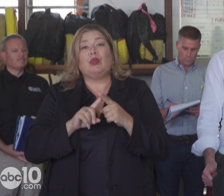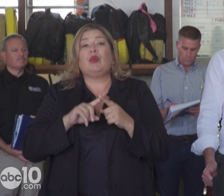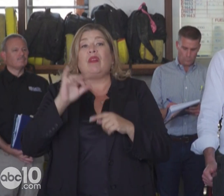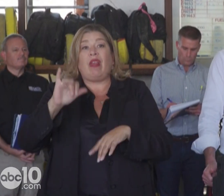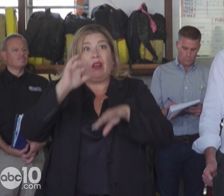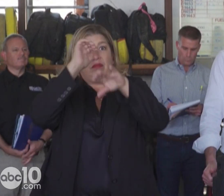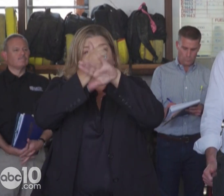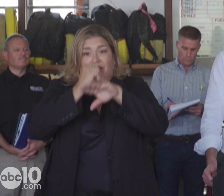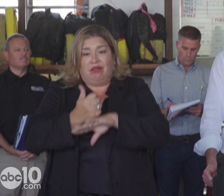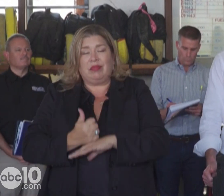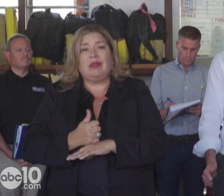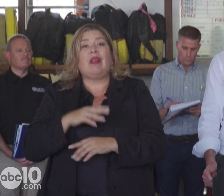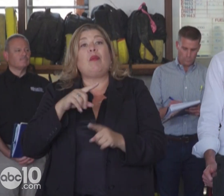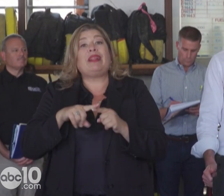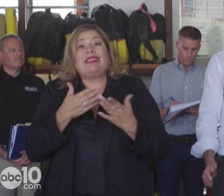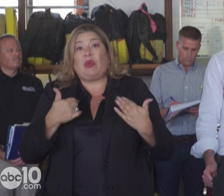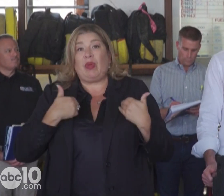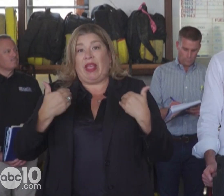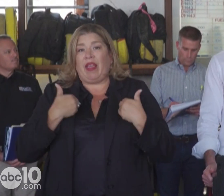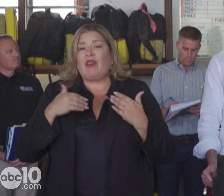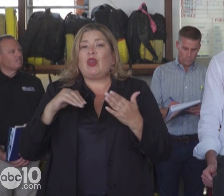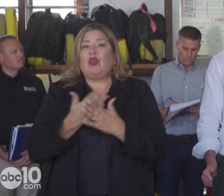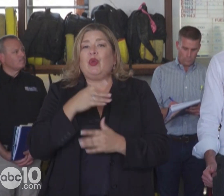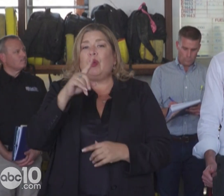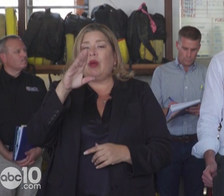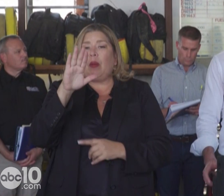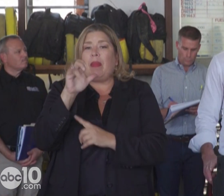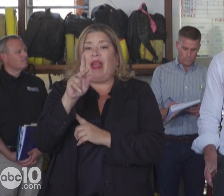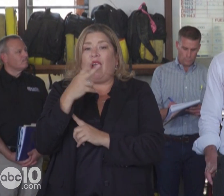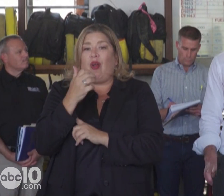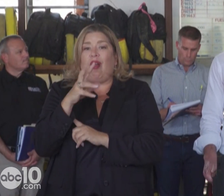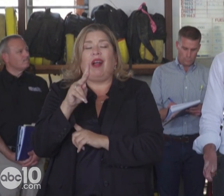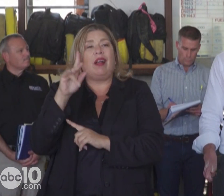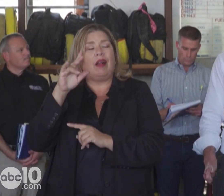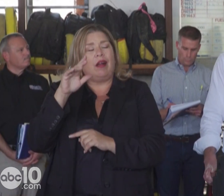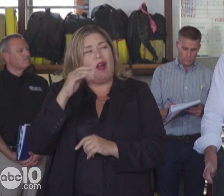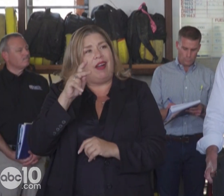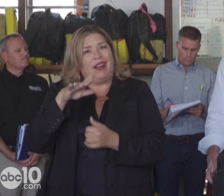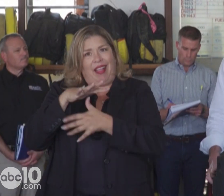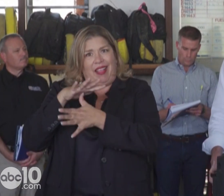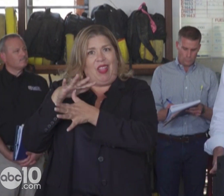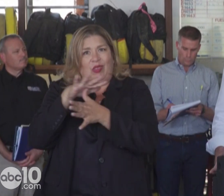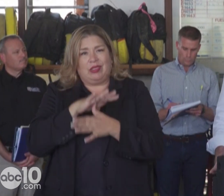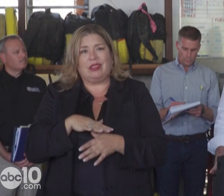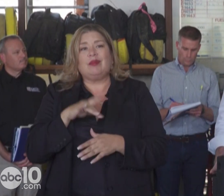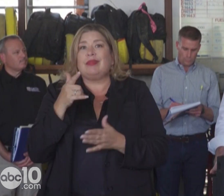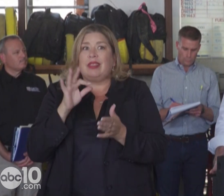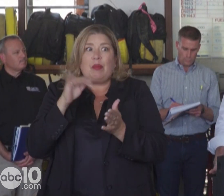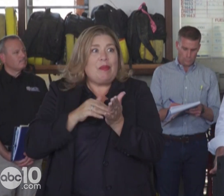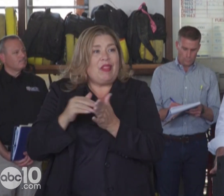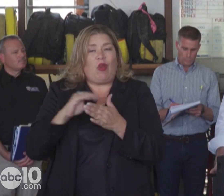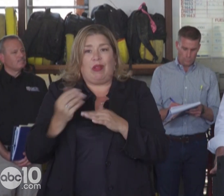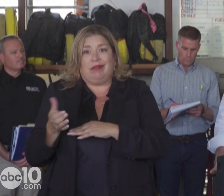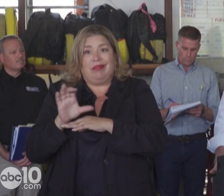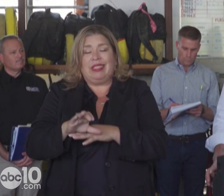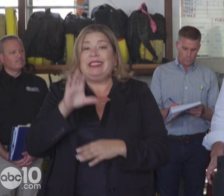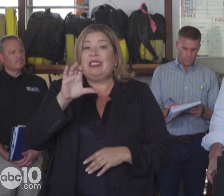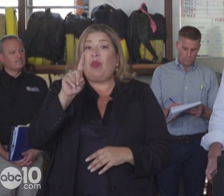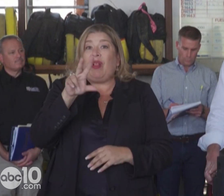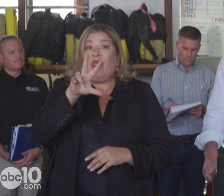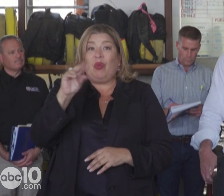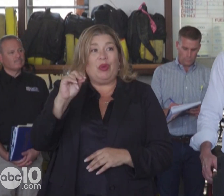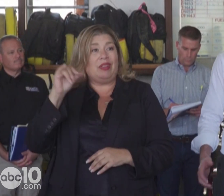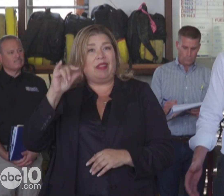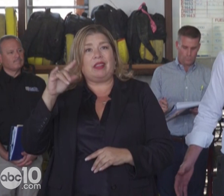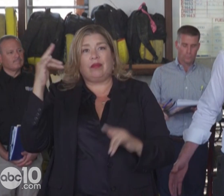that include new Black Hawk helicopters, $109 million in the budget for procurement of those helicopters, new C-130s, seven of